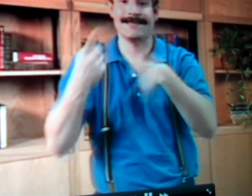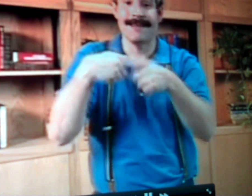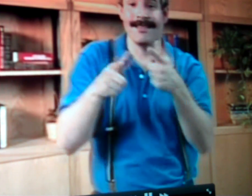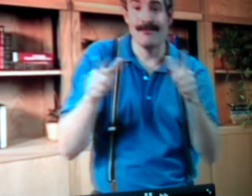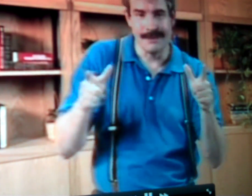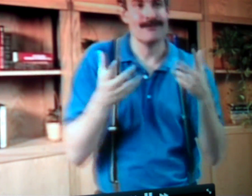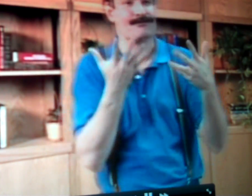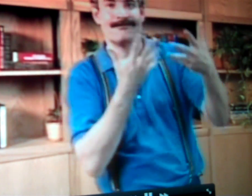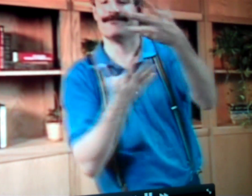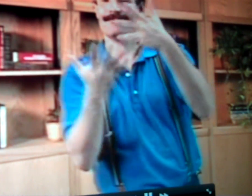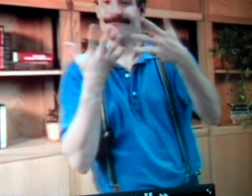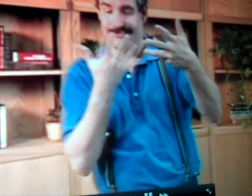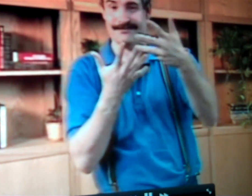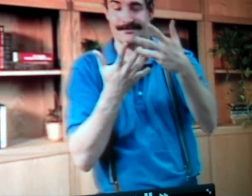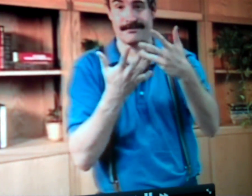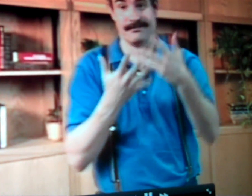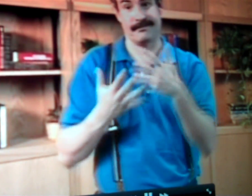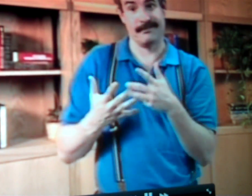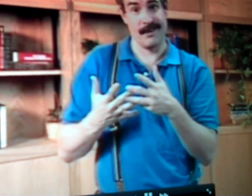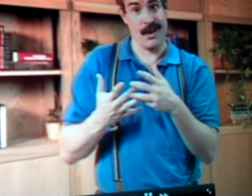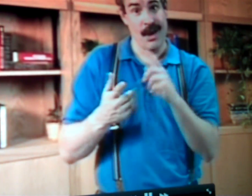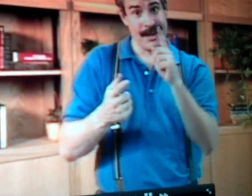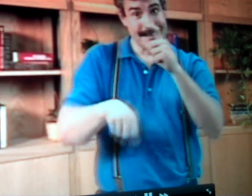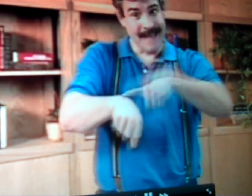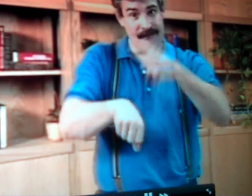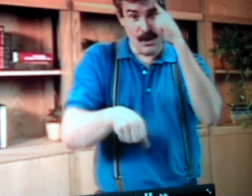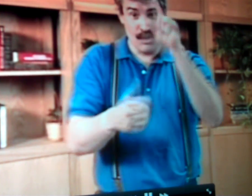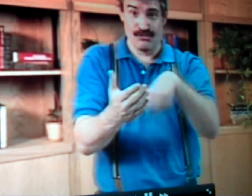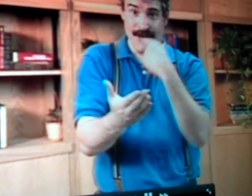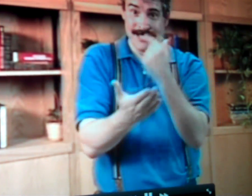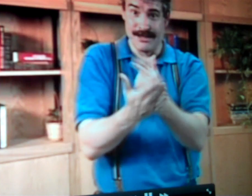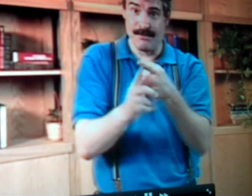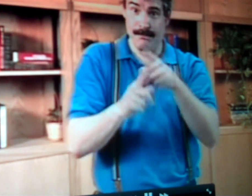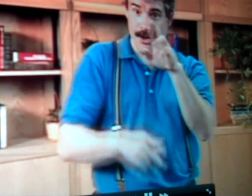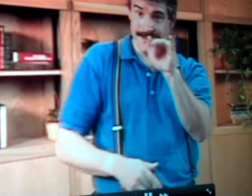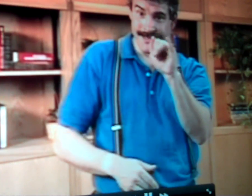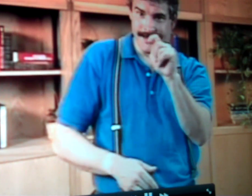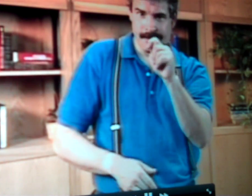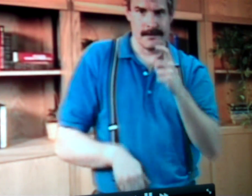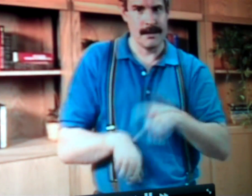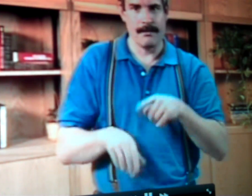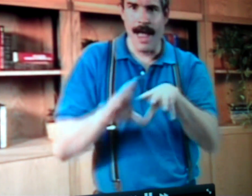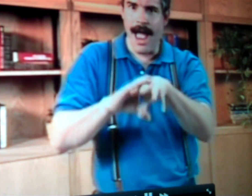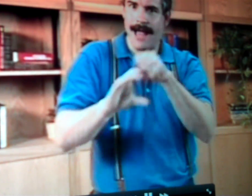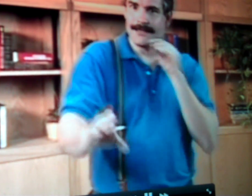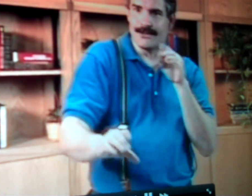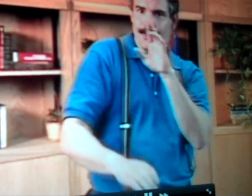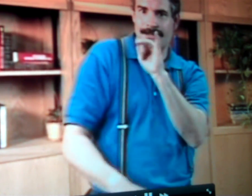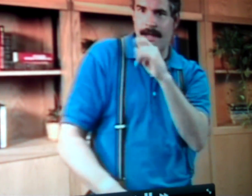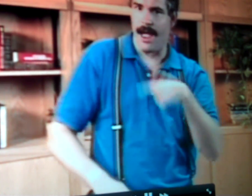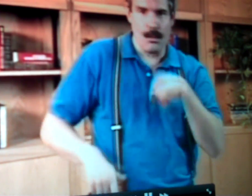Everyone there had grown up in the deaf community, grew up signing, and always being around people who were deaf.